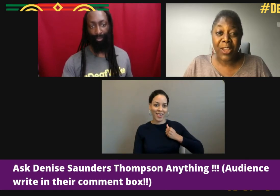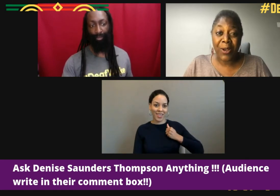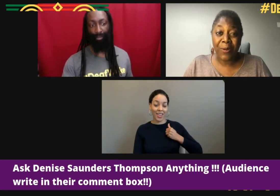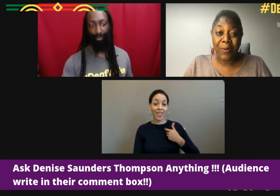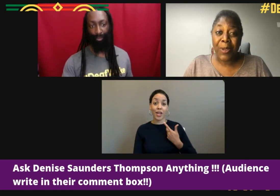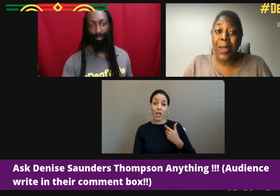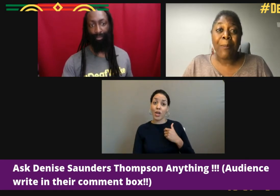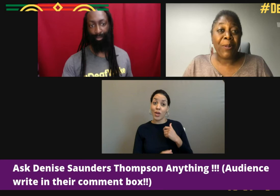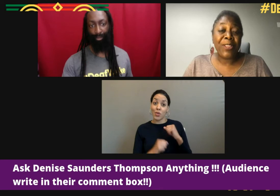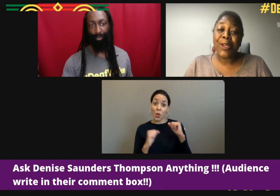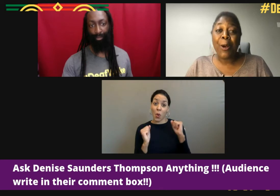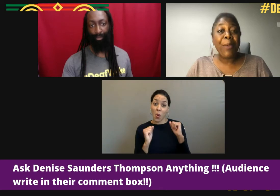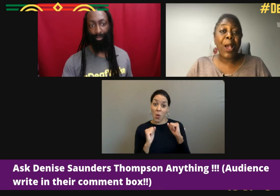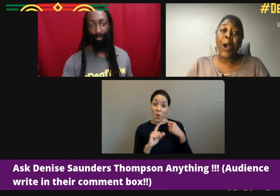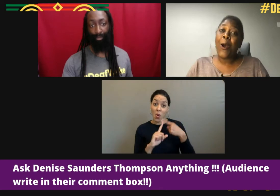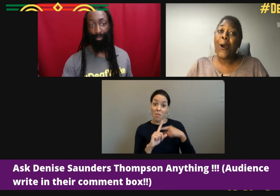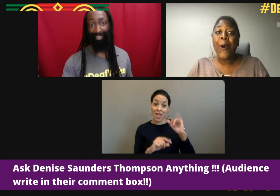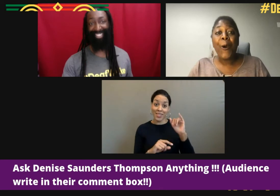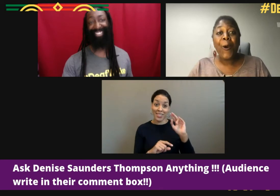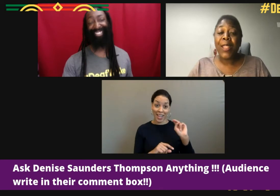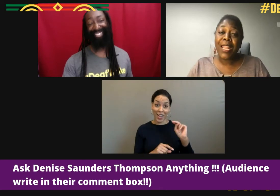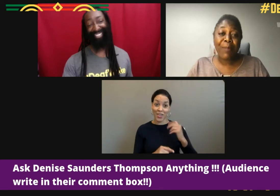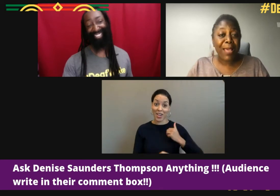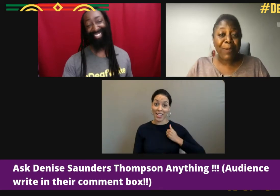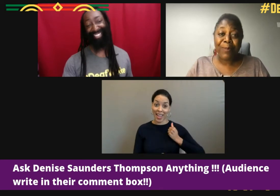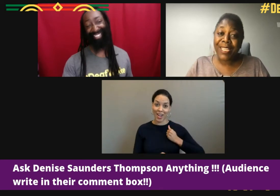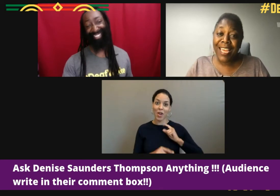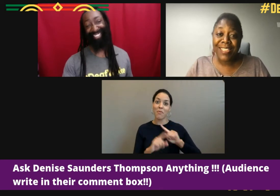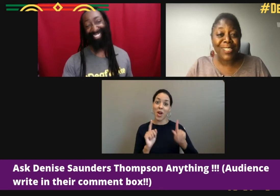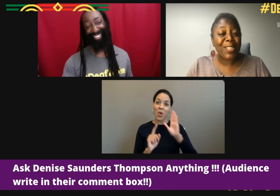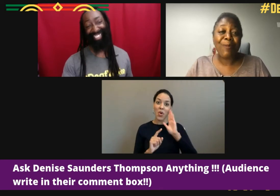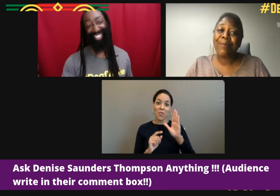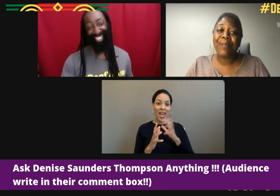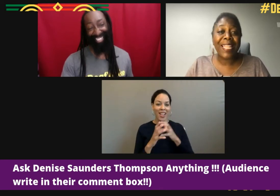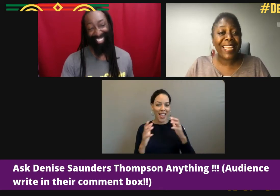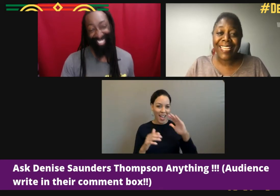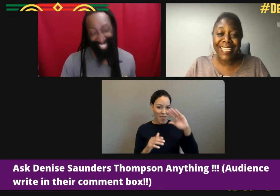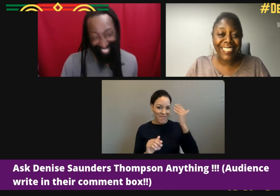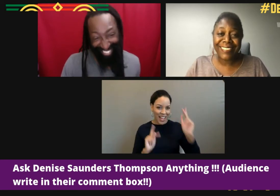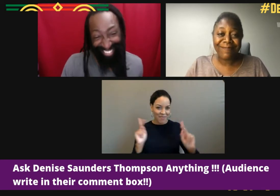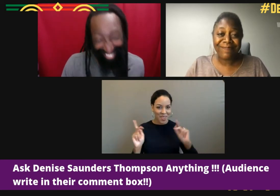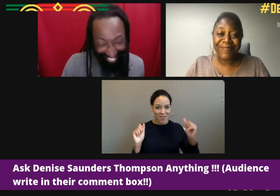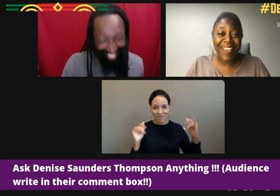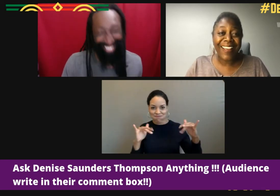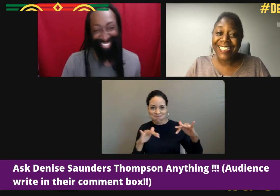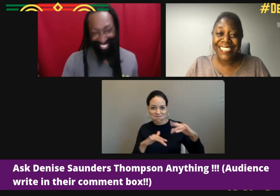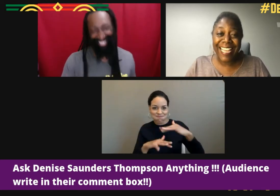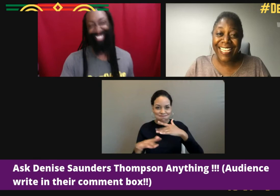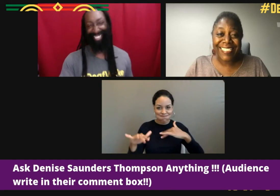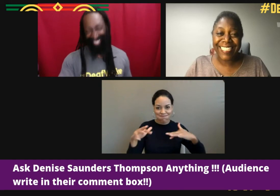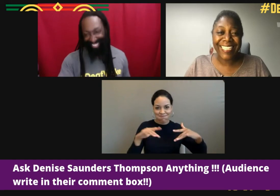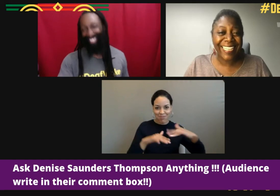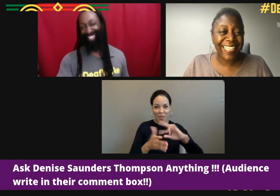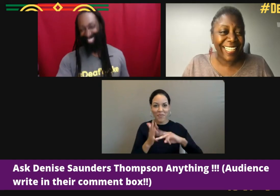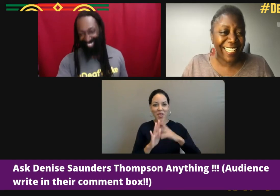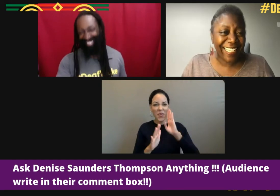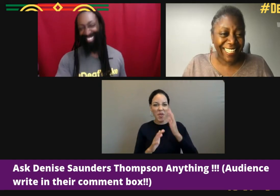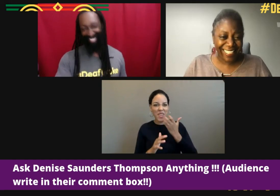January, I know. But there's going to be a whole lot of Black people together, so there'll be plenty of heat on the